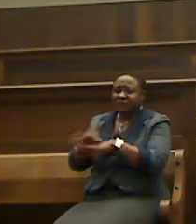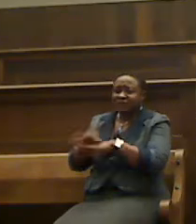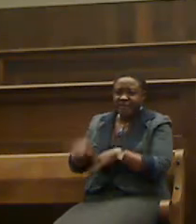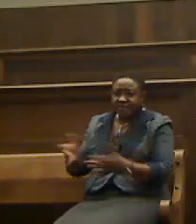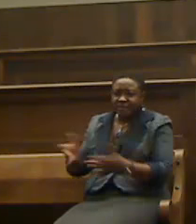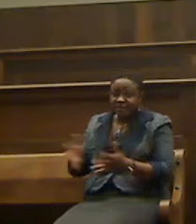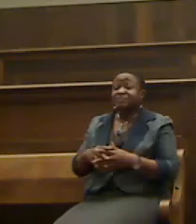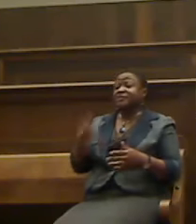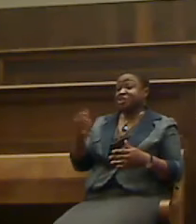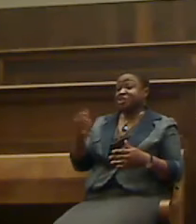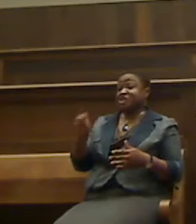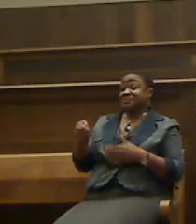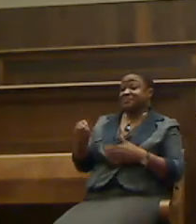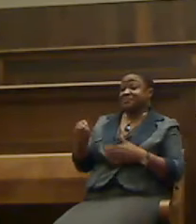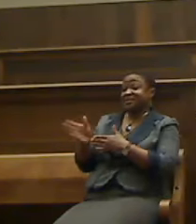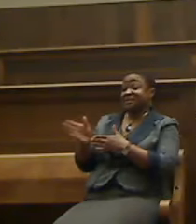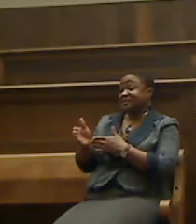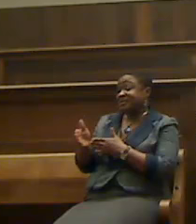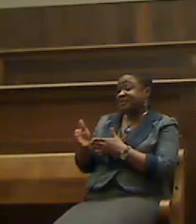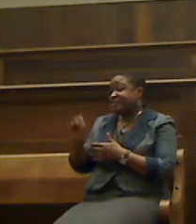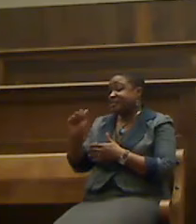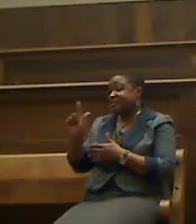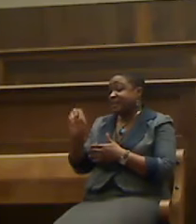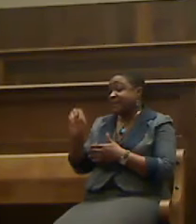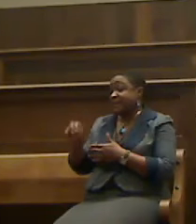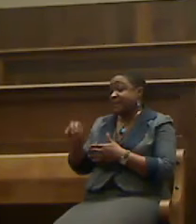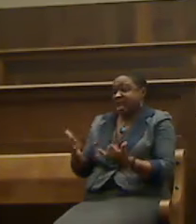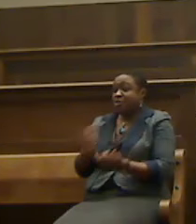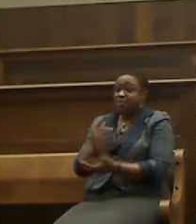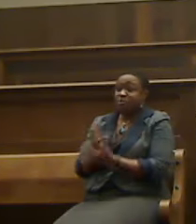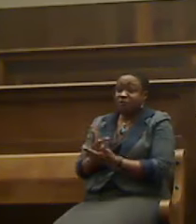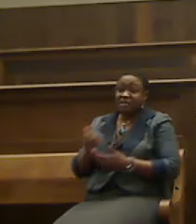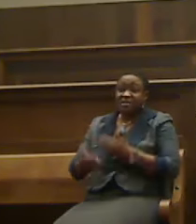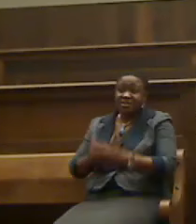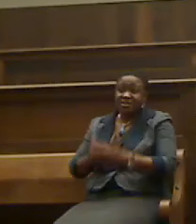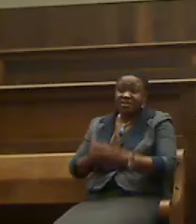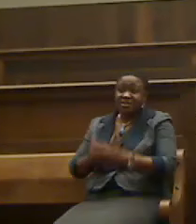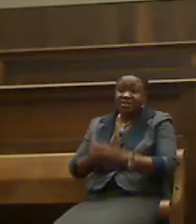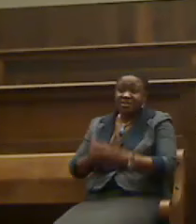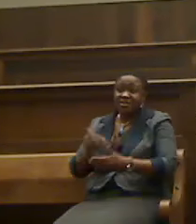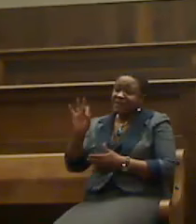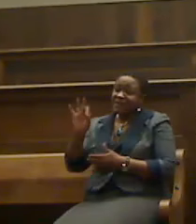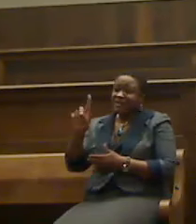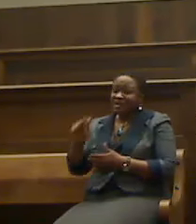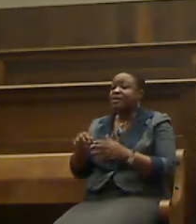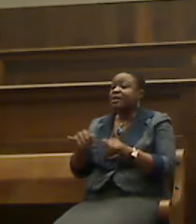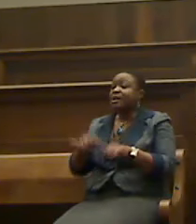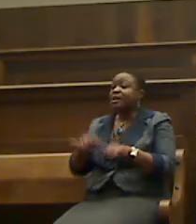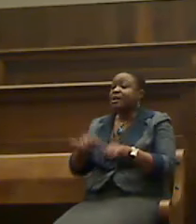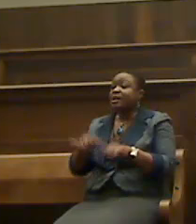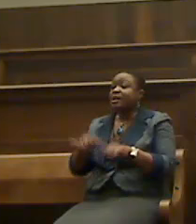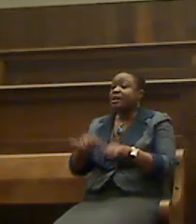So the GM salmon is in the approval stages by the FDA. The comment period ends this